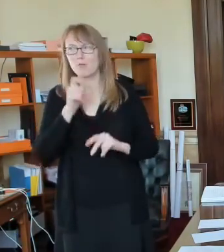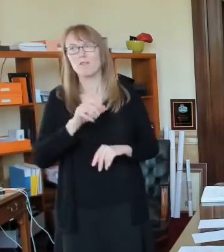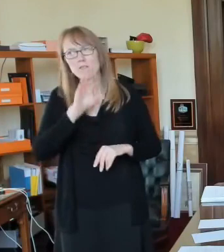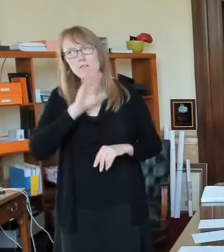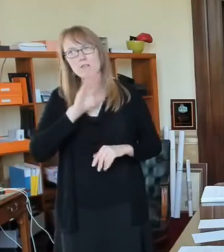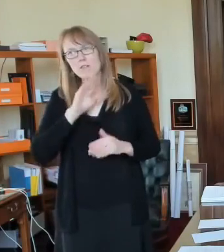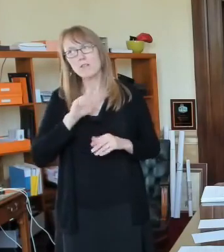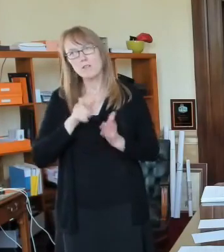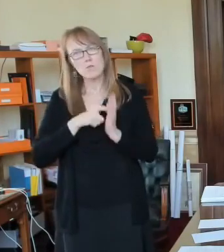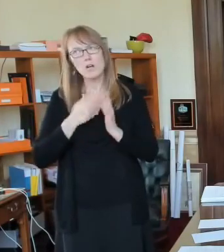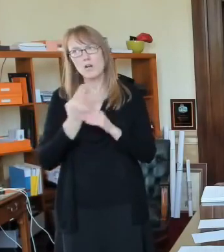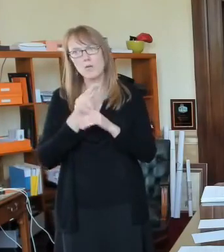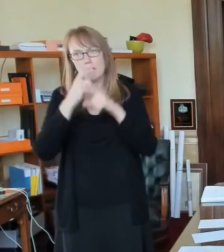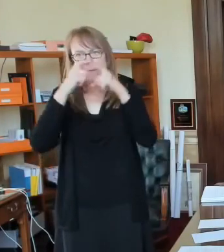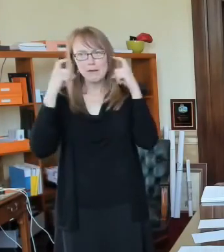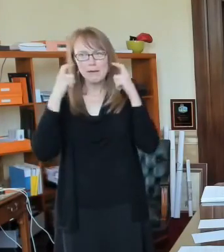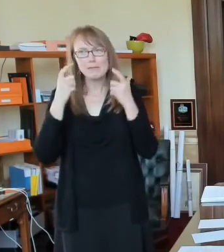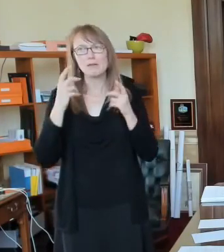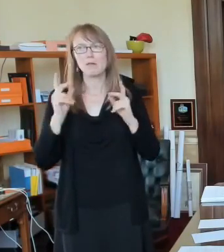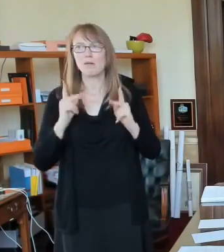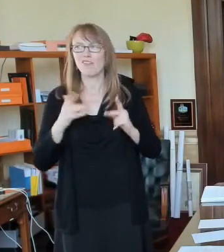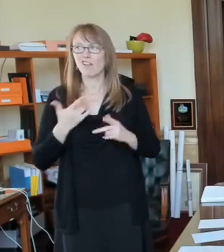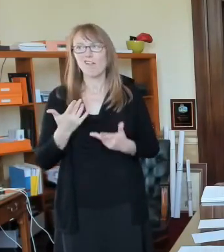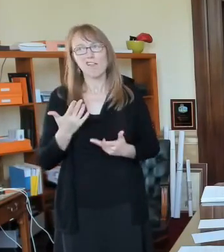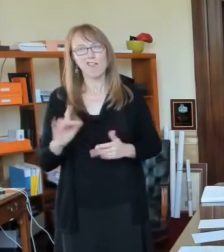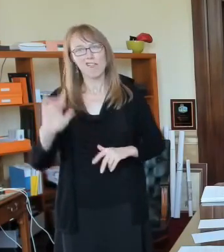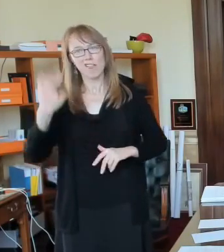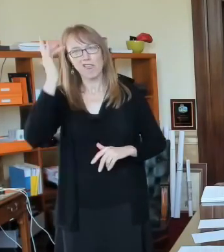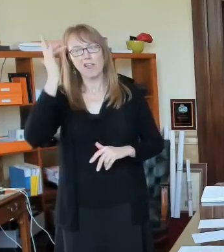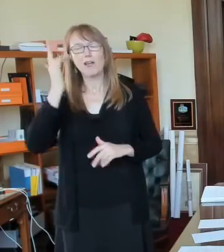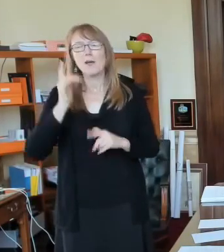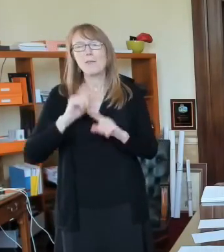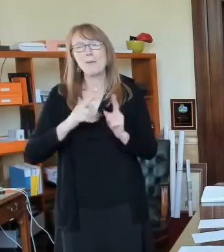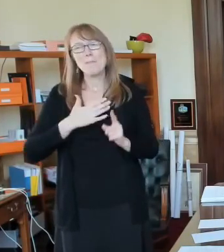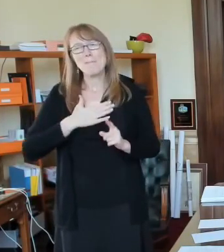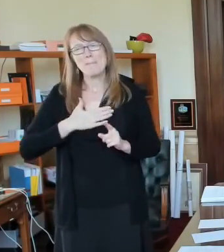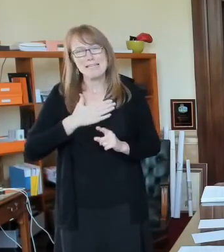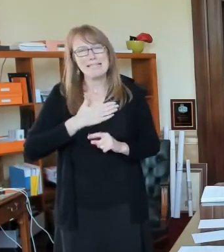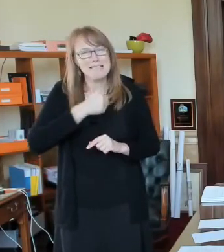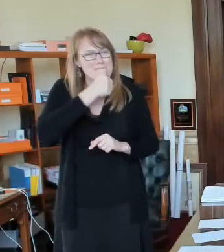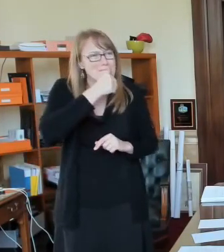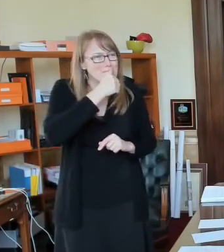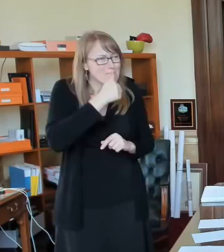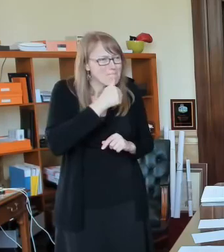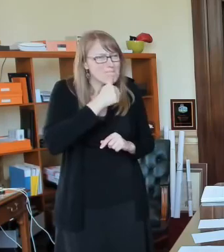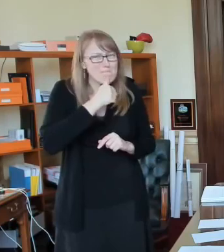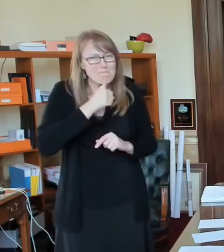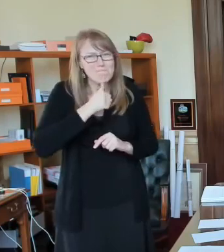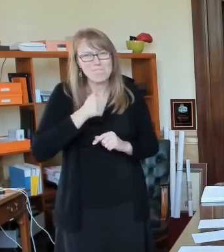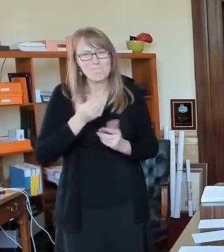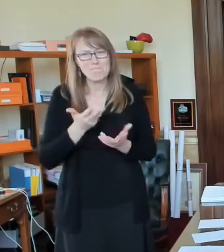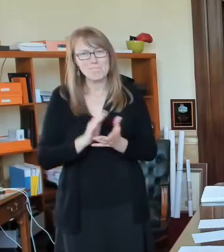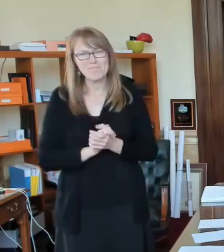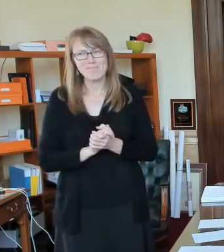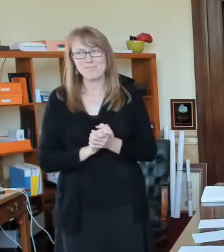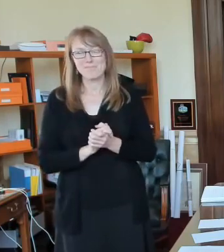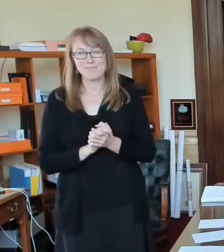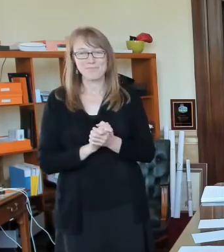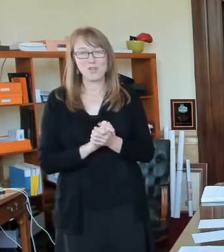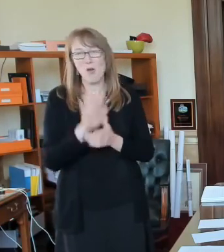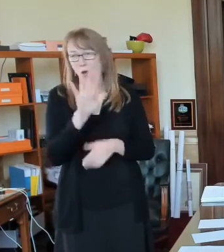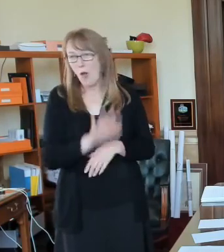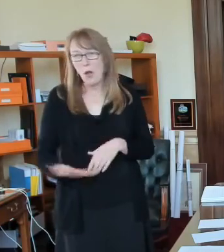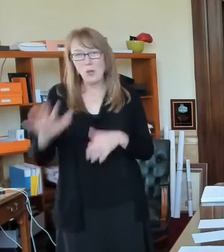know, are annoyed by it, but please put up with that annoyance. We've got so many cases across the